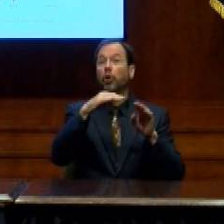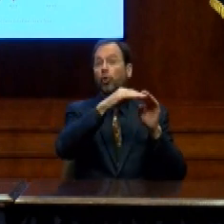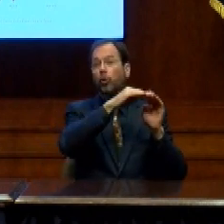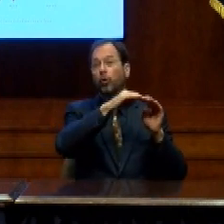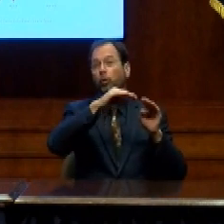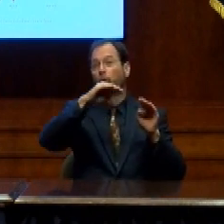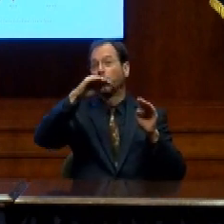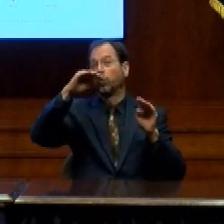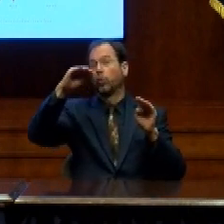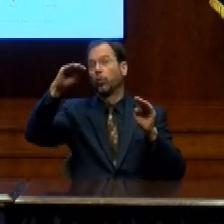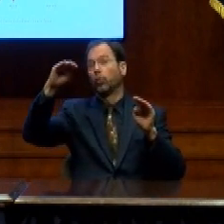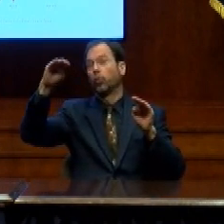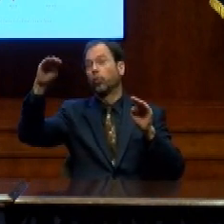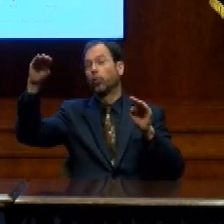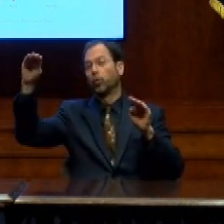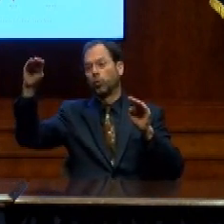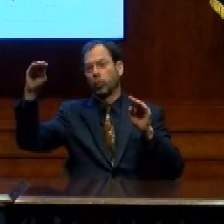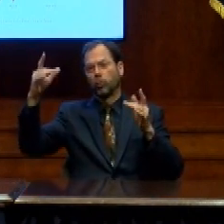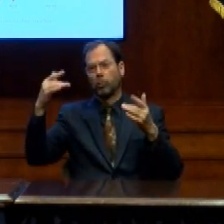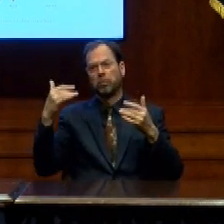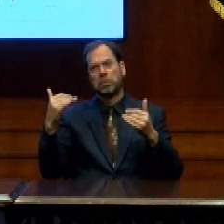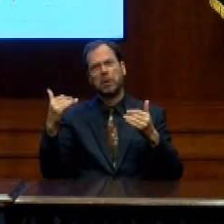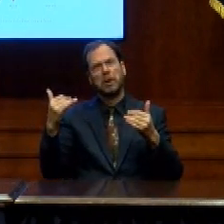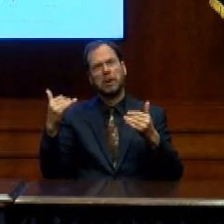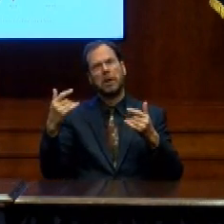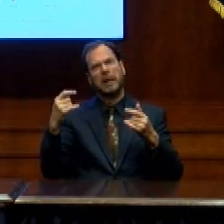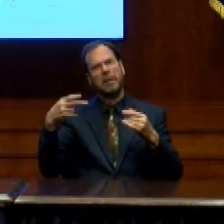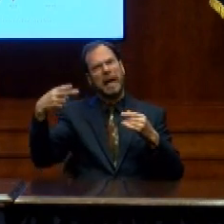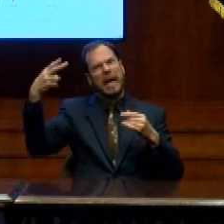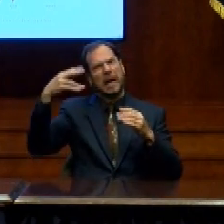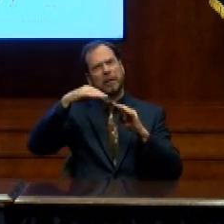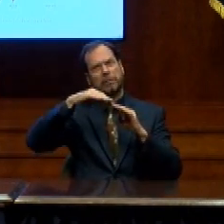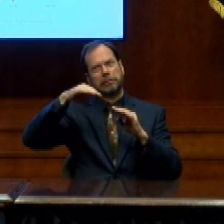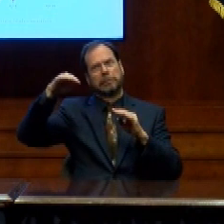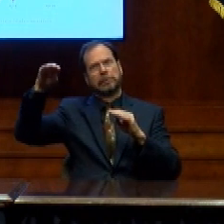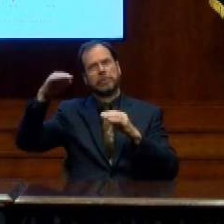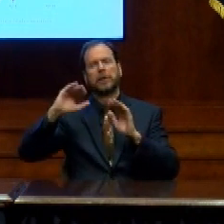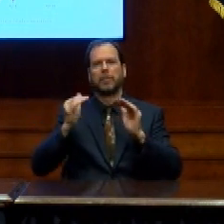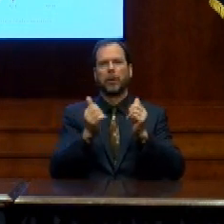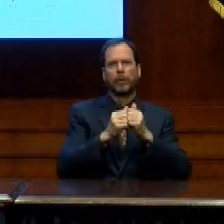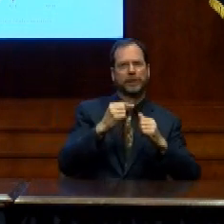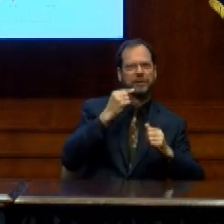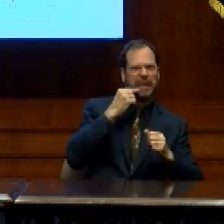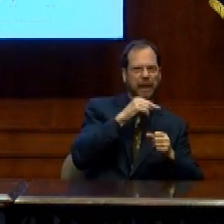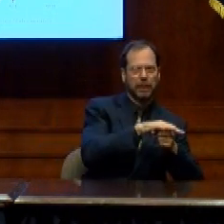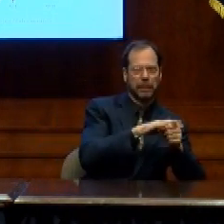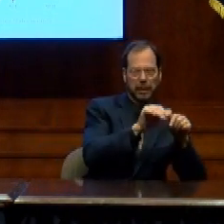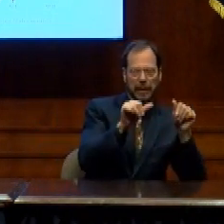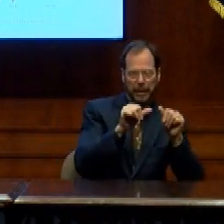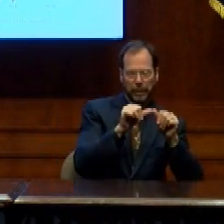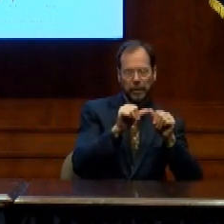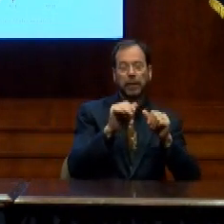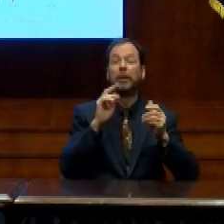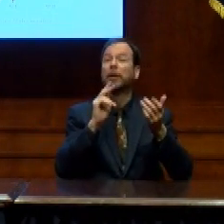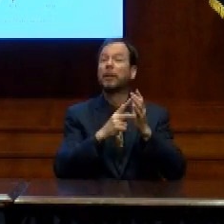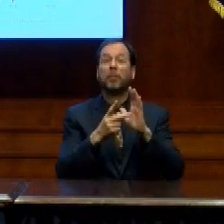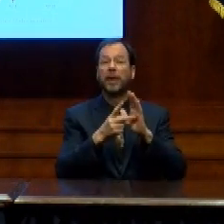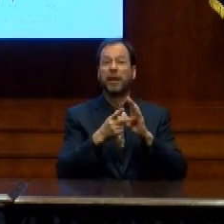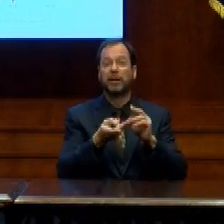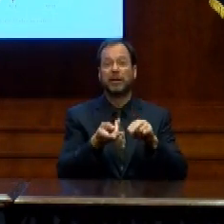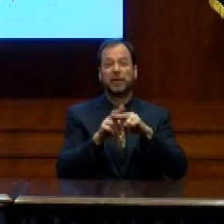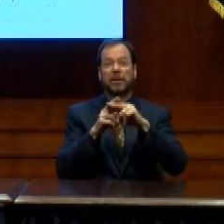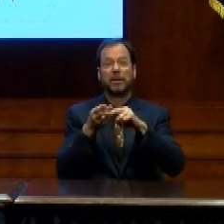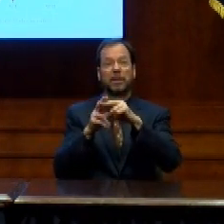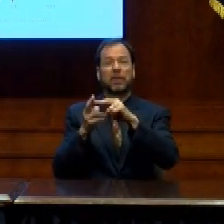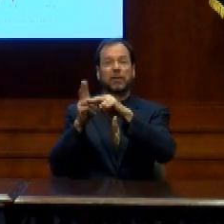blue line is actually, where it is right now, is a little bit steeper than it was in Bexar County. That would mean that the growth